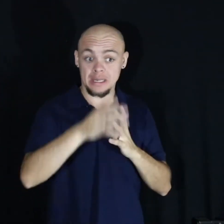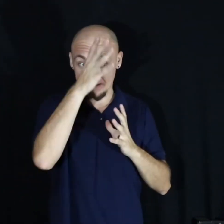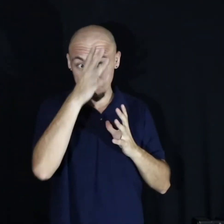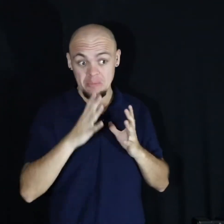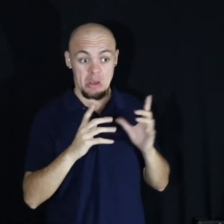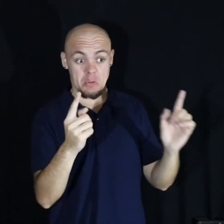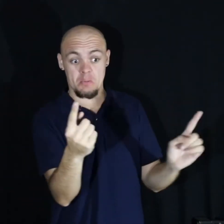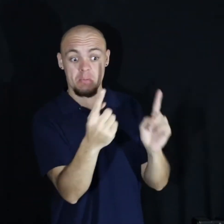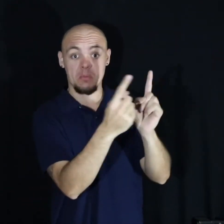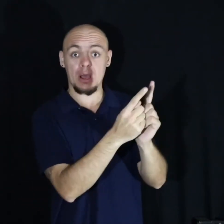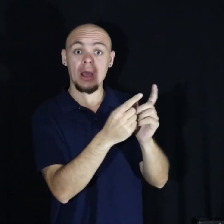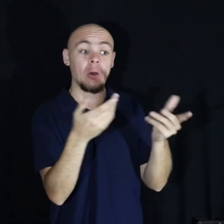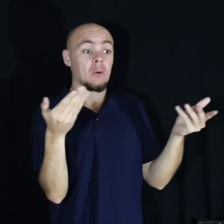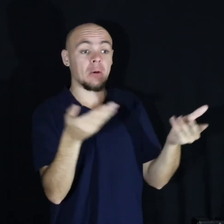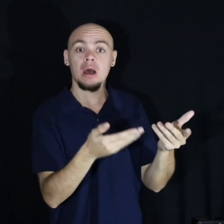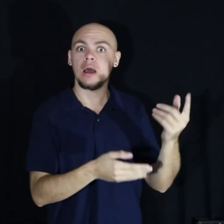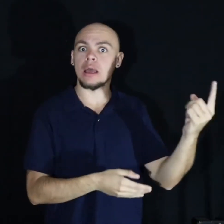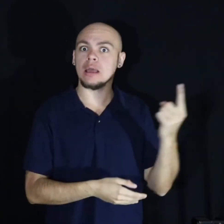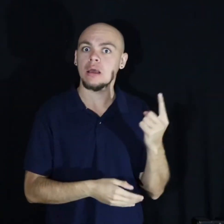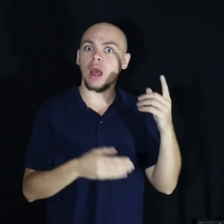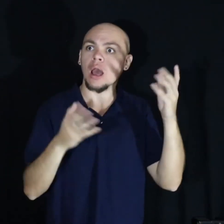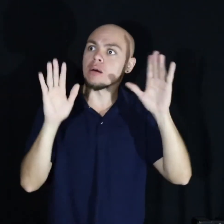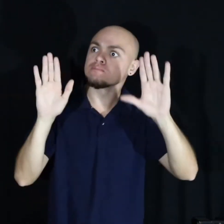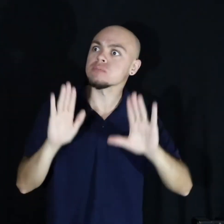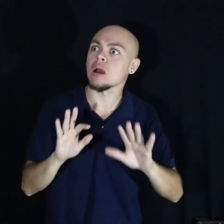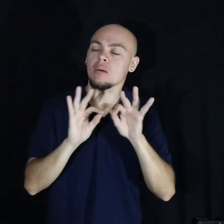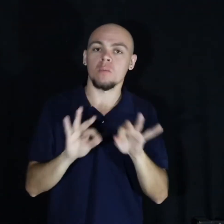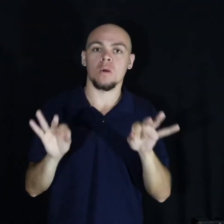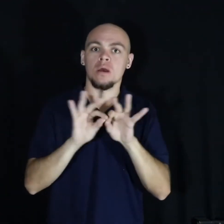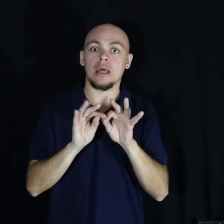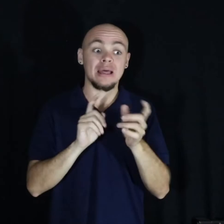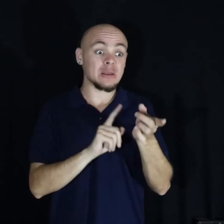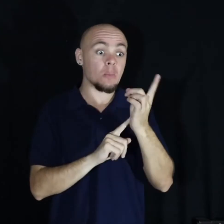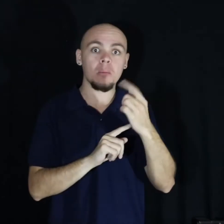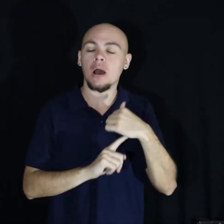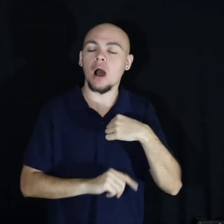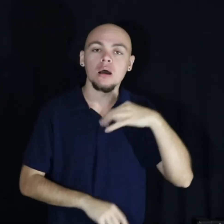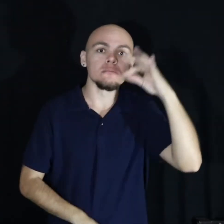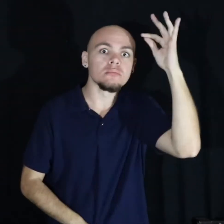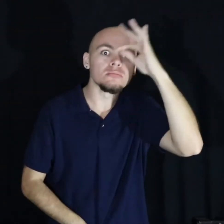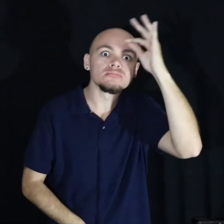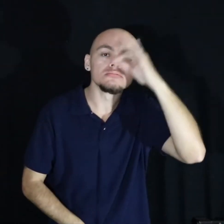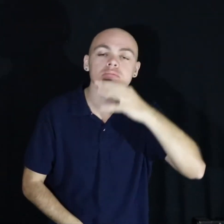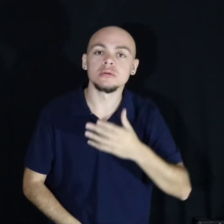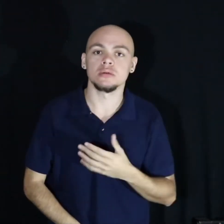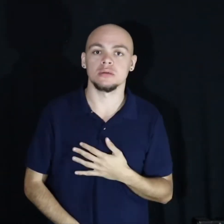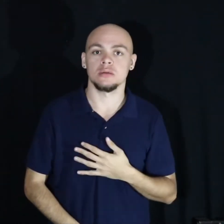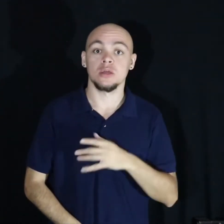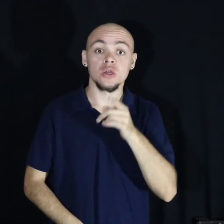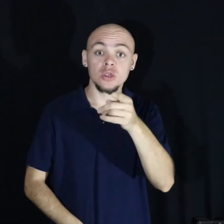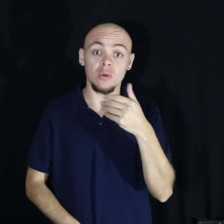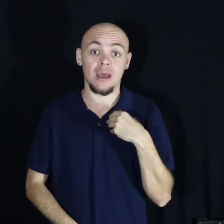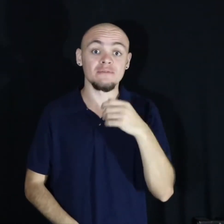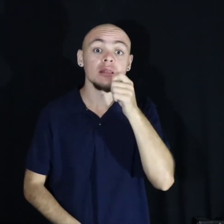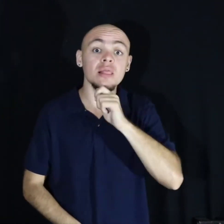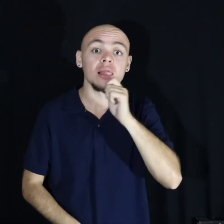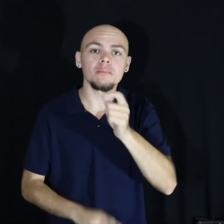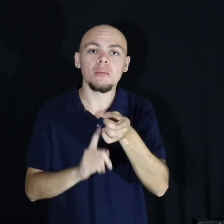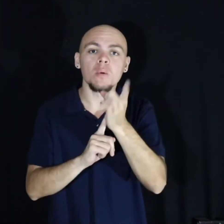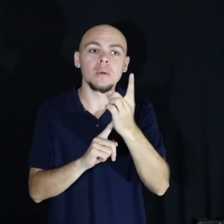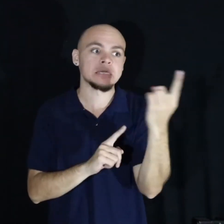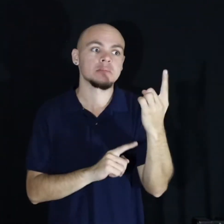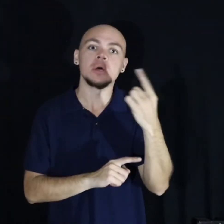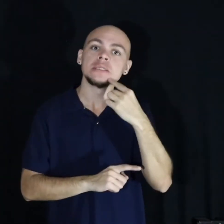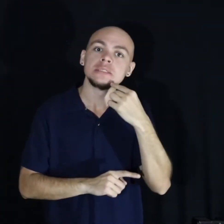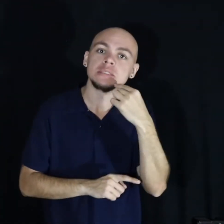later and say, you've been an incredibly important person in my life, was a moment that I didn't even remember. How many of you guys have a lollipop moment, a moment where someone said